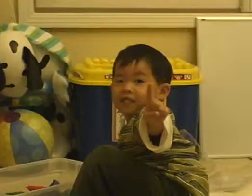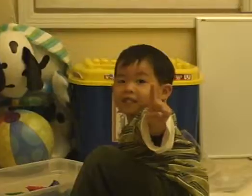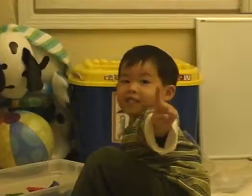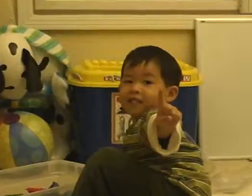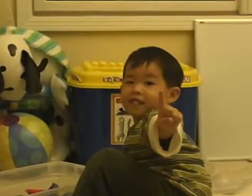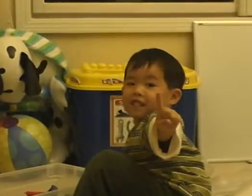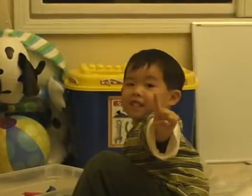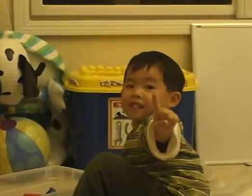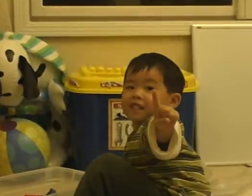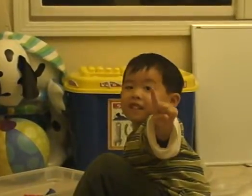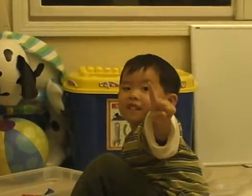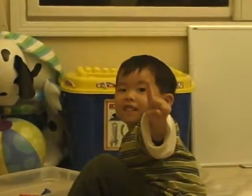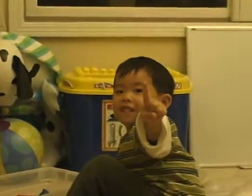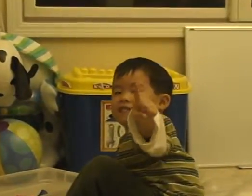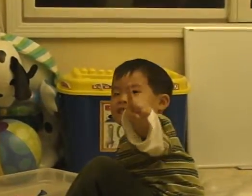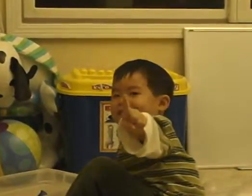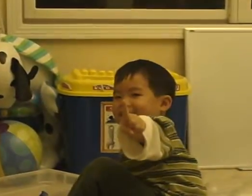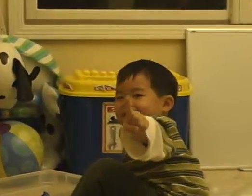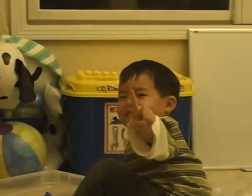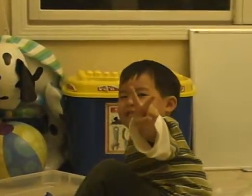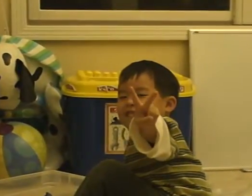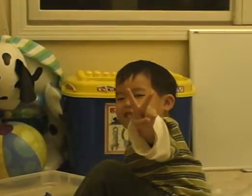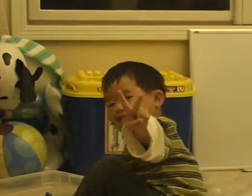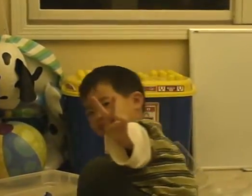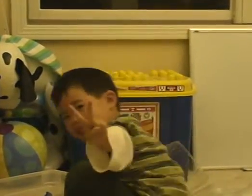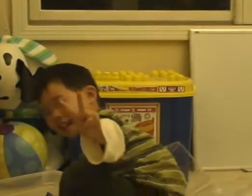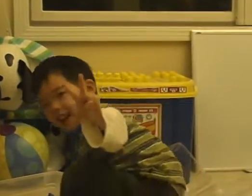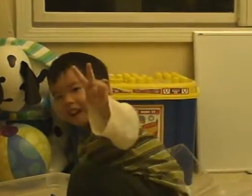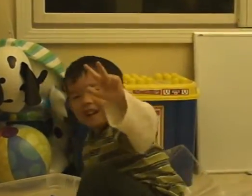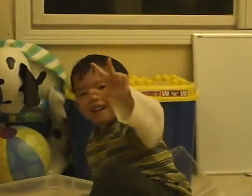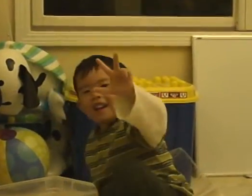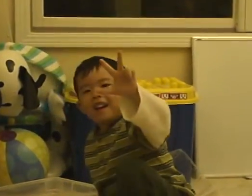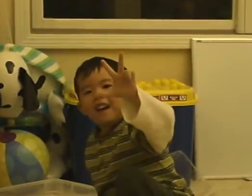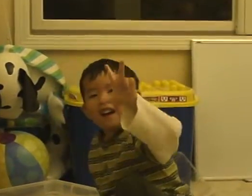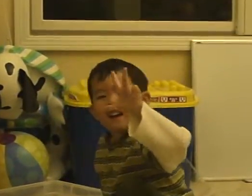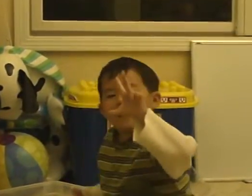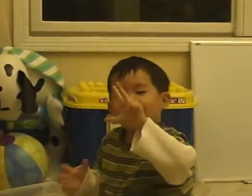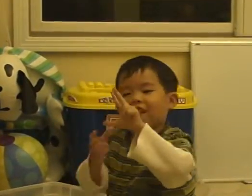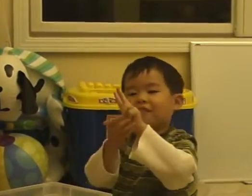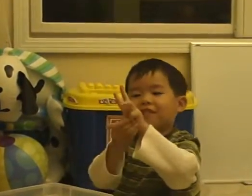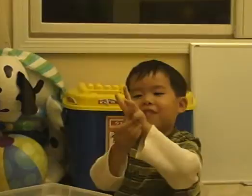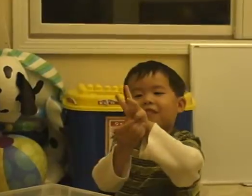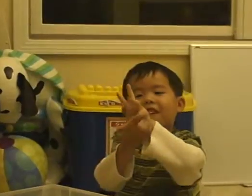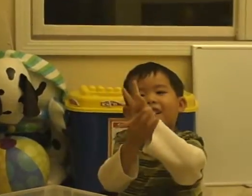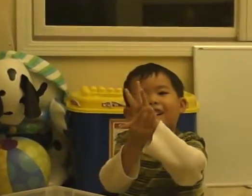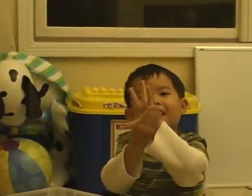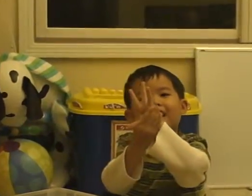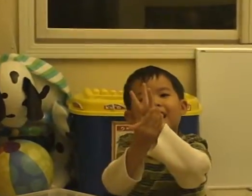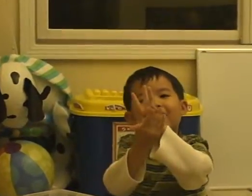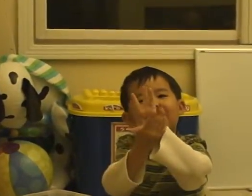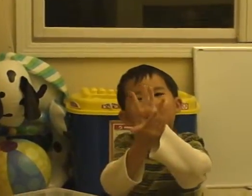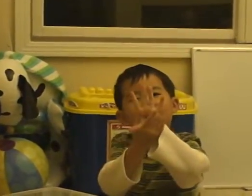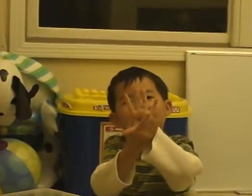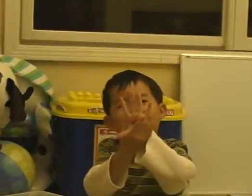And two, three, four, four, and five,